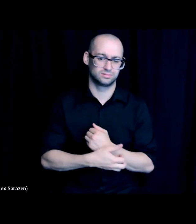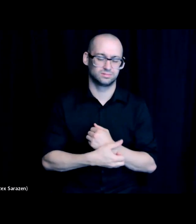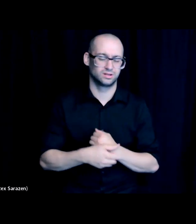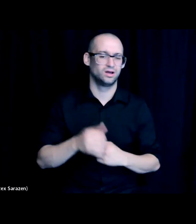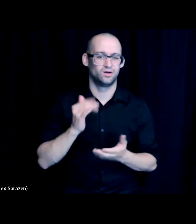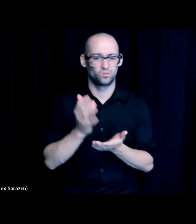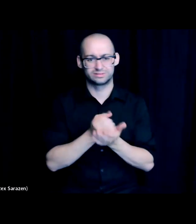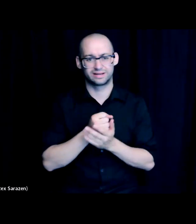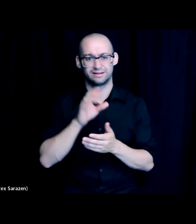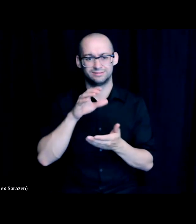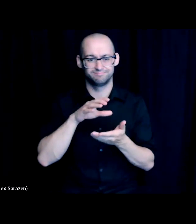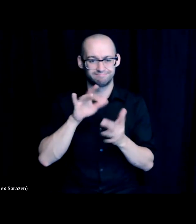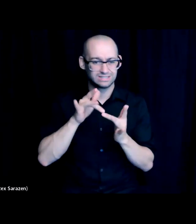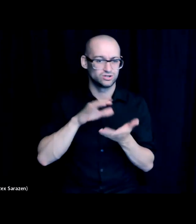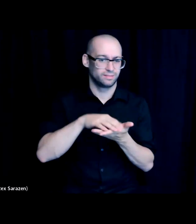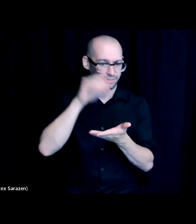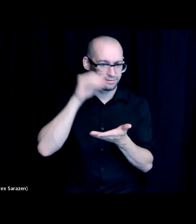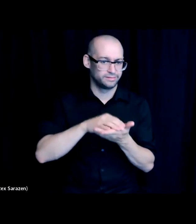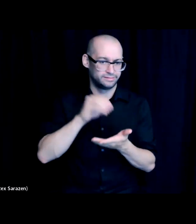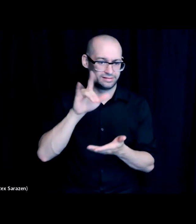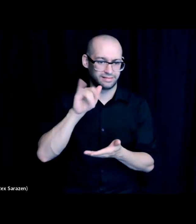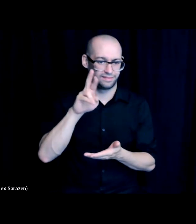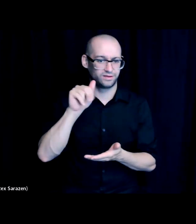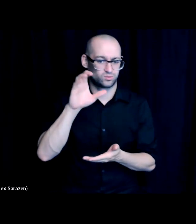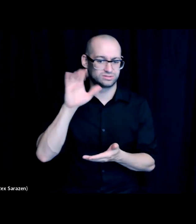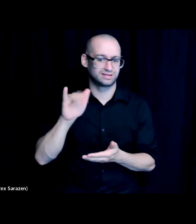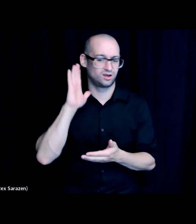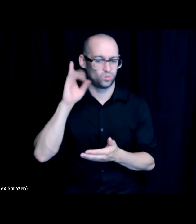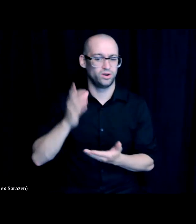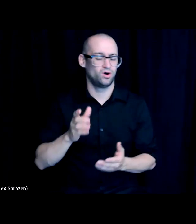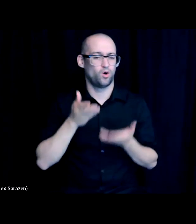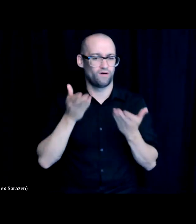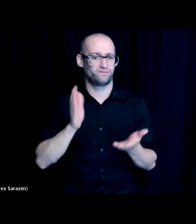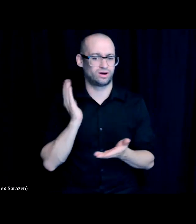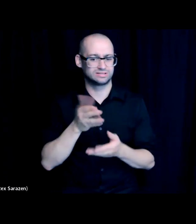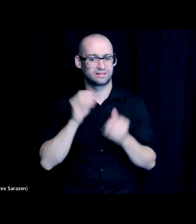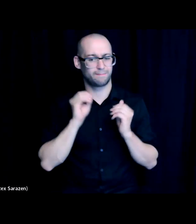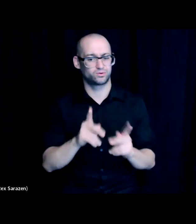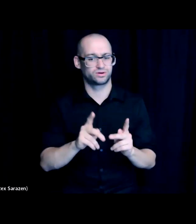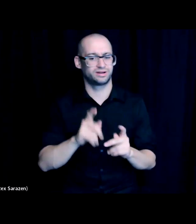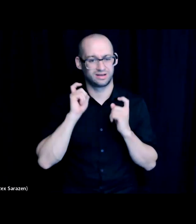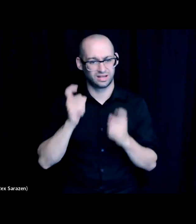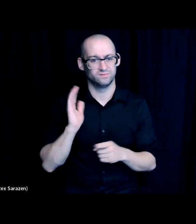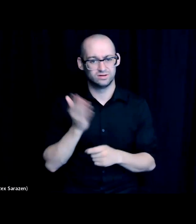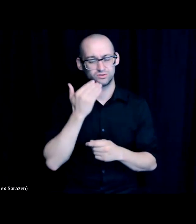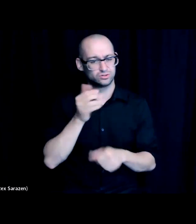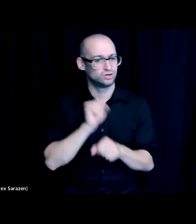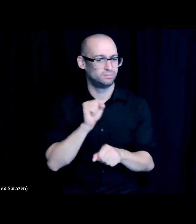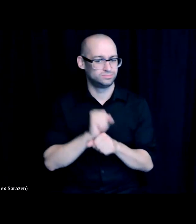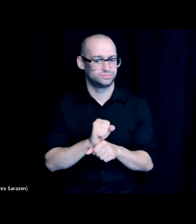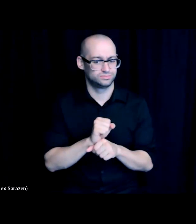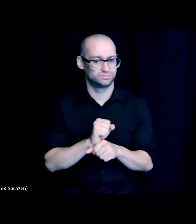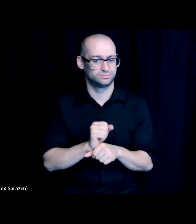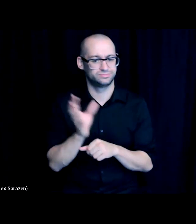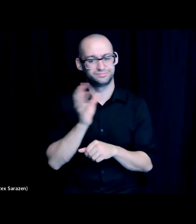receiving digital literacy that would, offer us the opportunity to come out here to quality jobs, right?